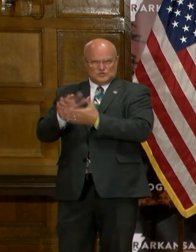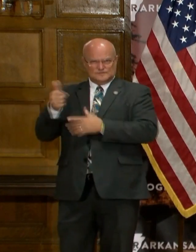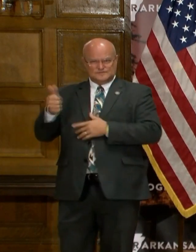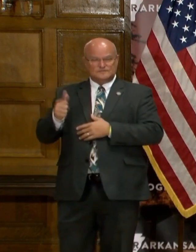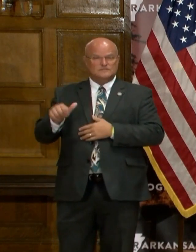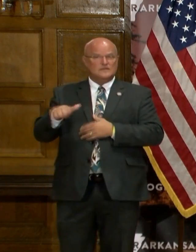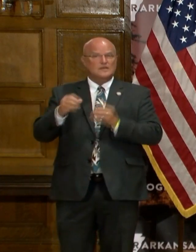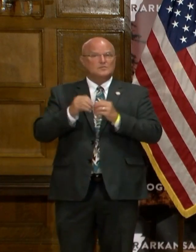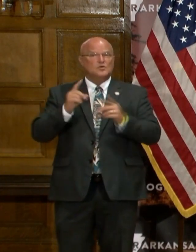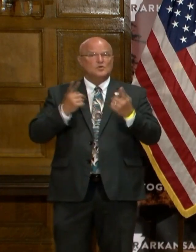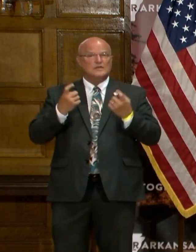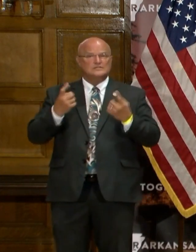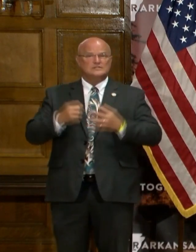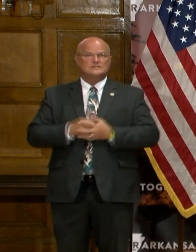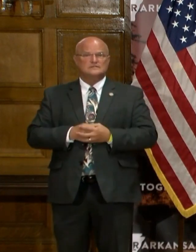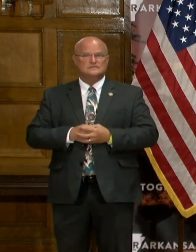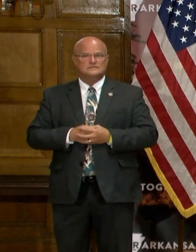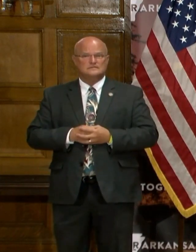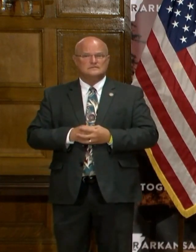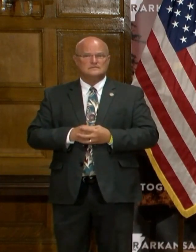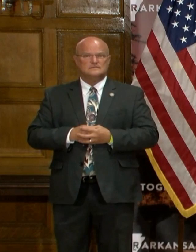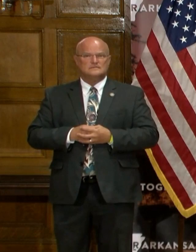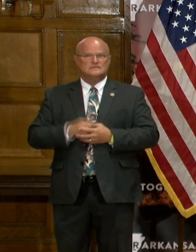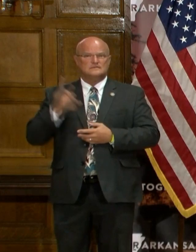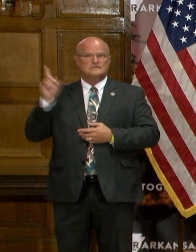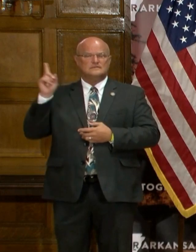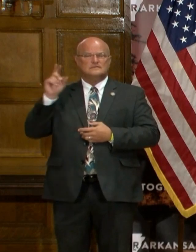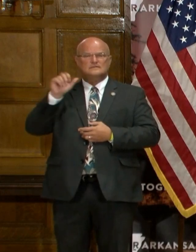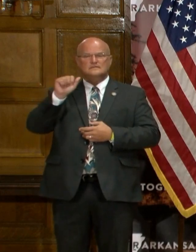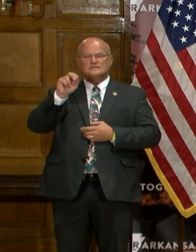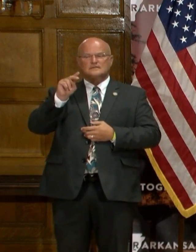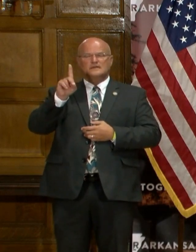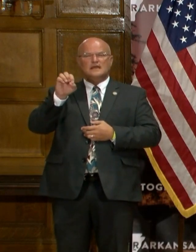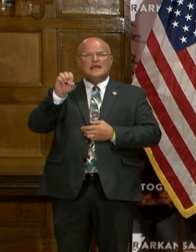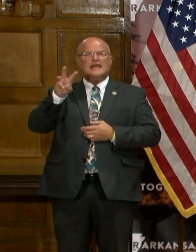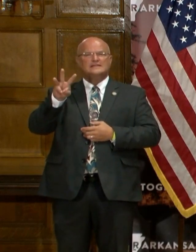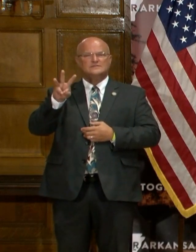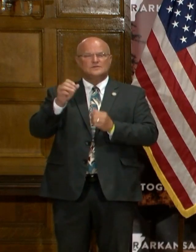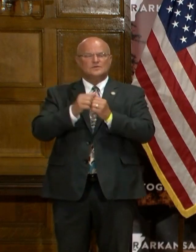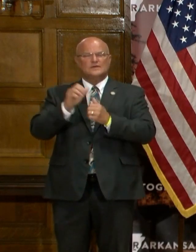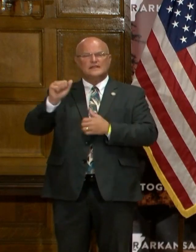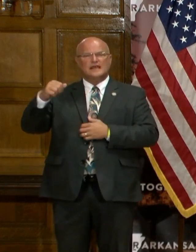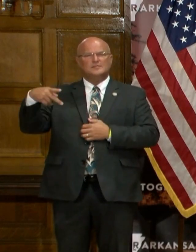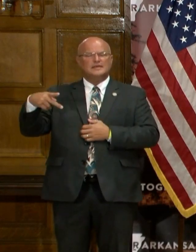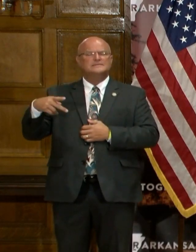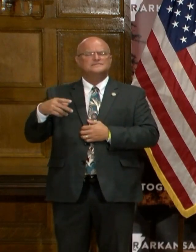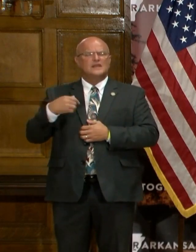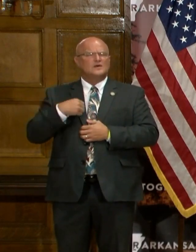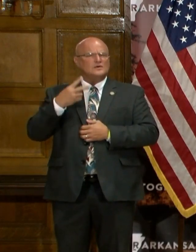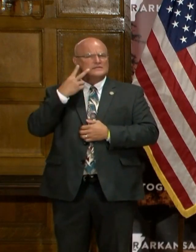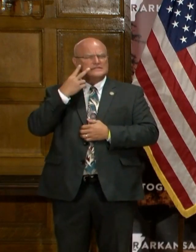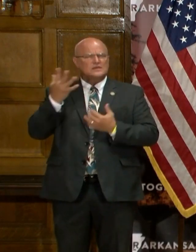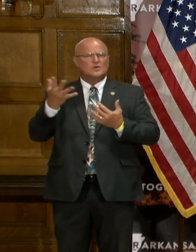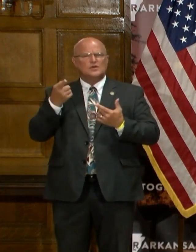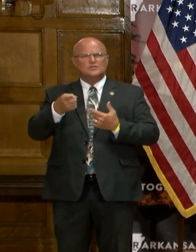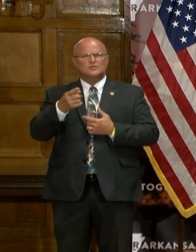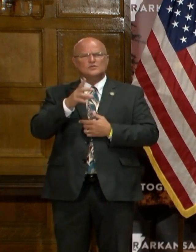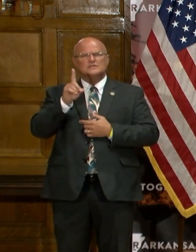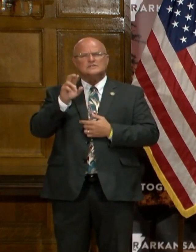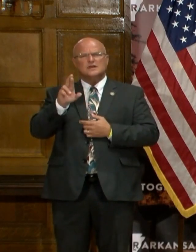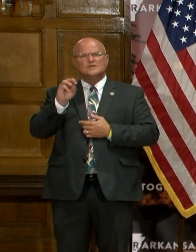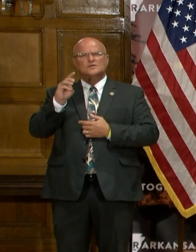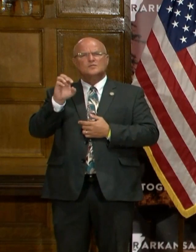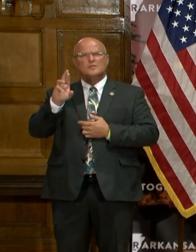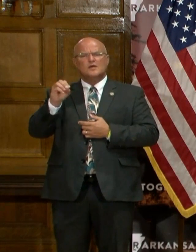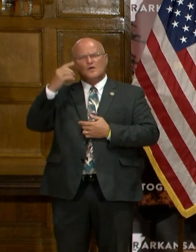Any other question? Governor, this is Andrew with AP. Wanted to see what you and Dr. Romero thought